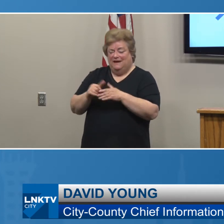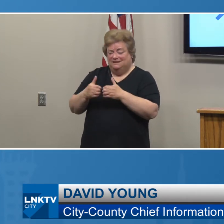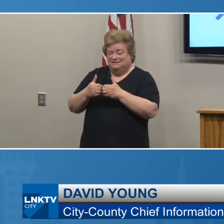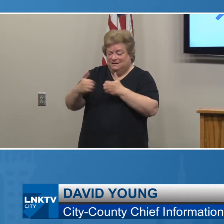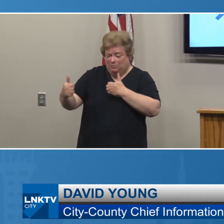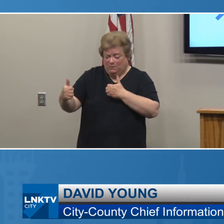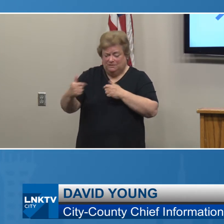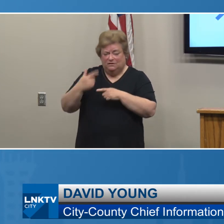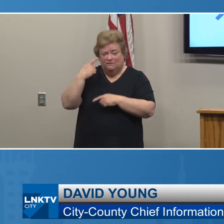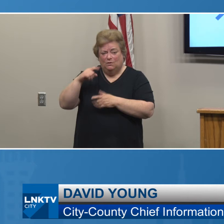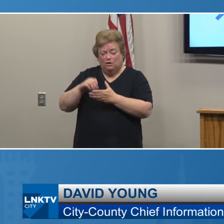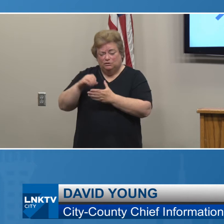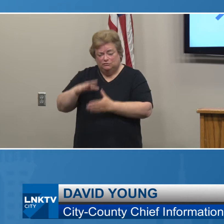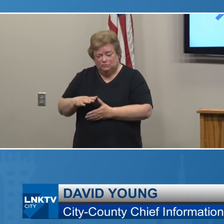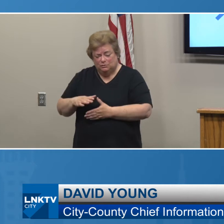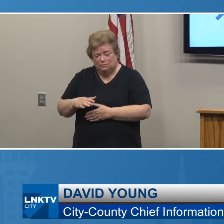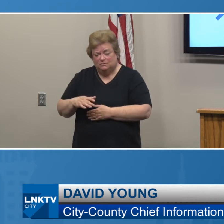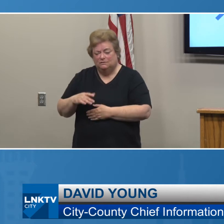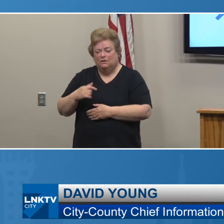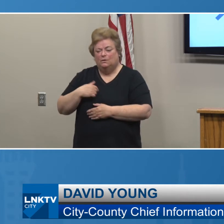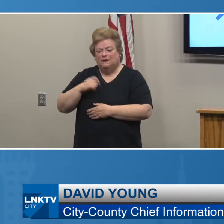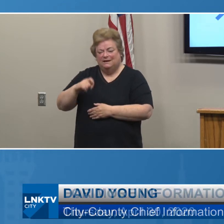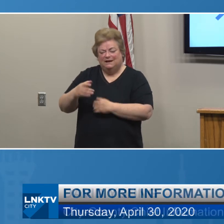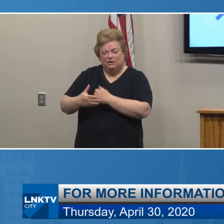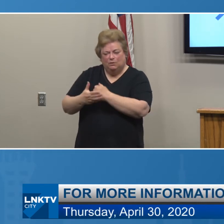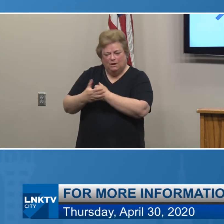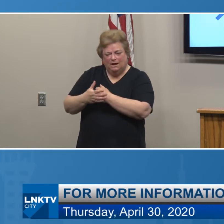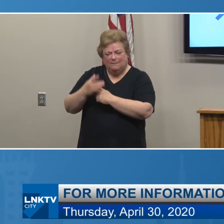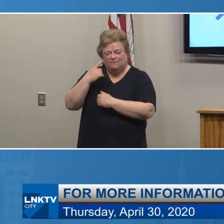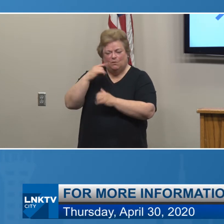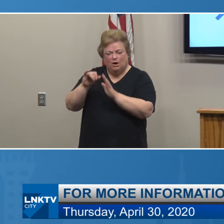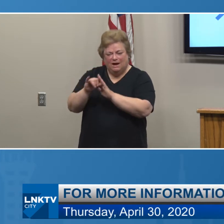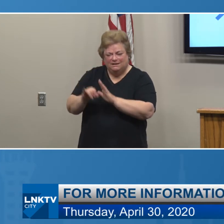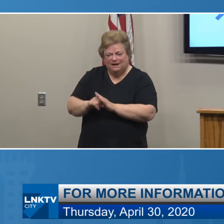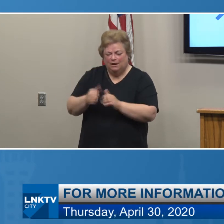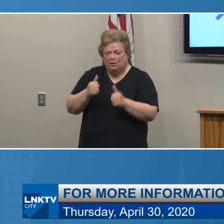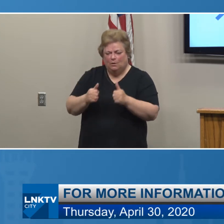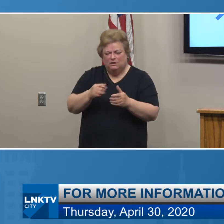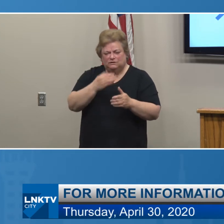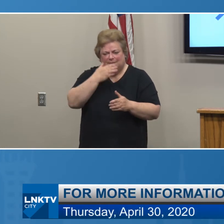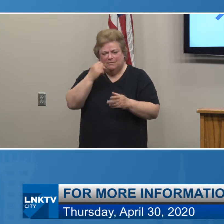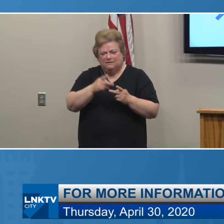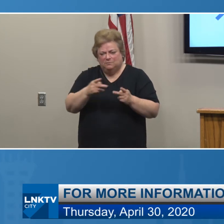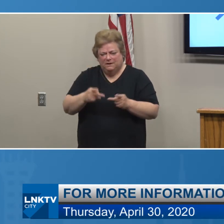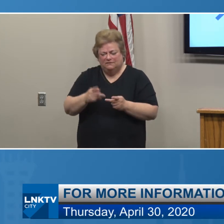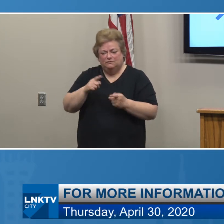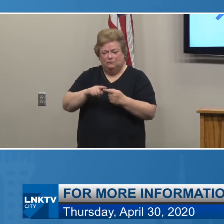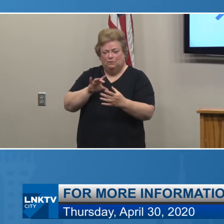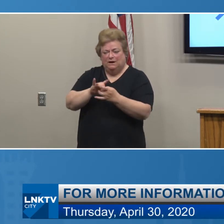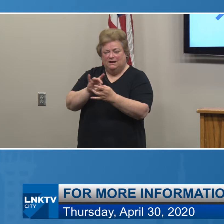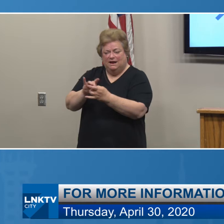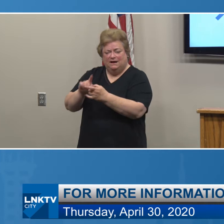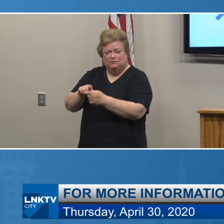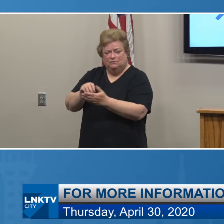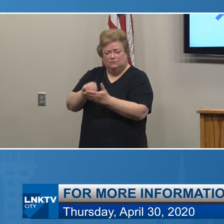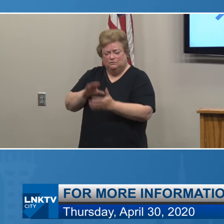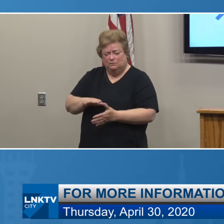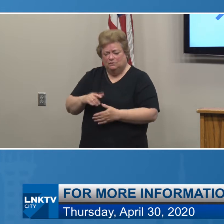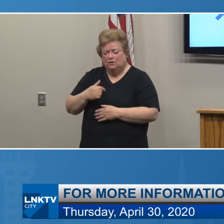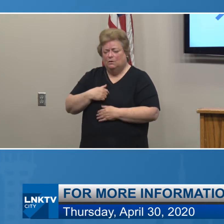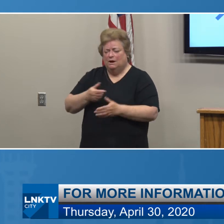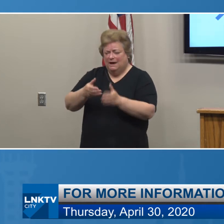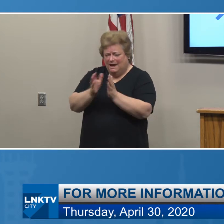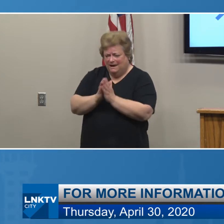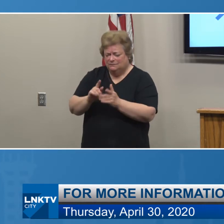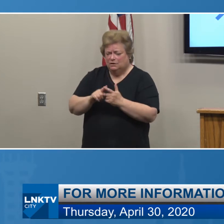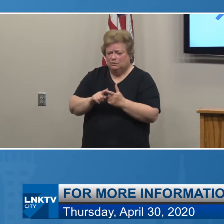your help in identifying locations that will help serve unconnected students. We are asking you to reach out to us and